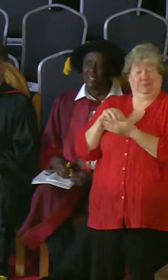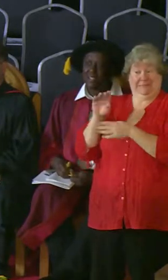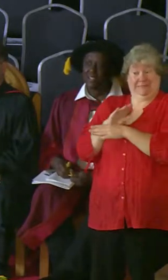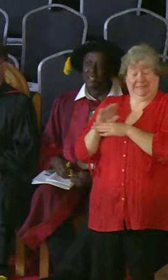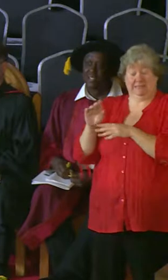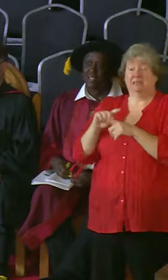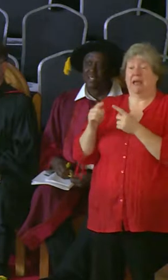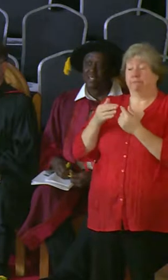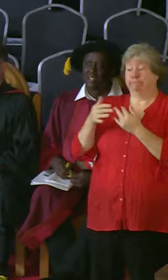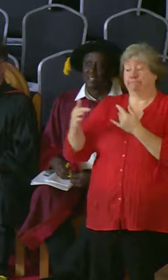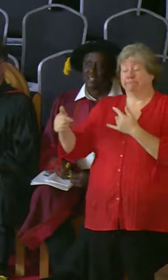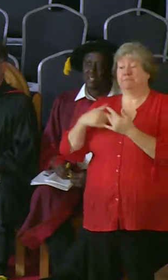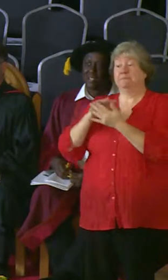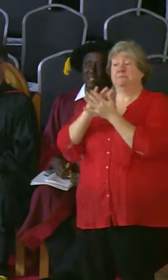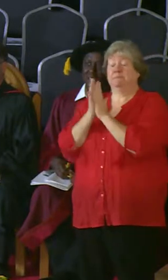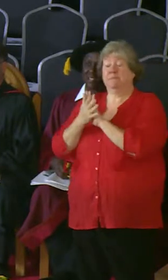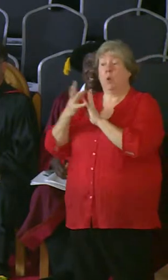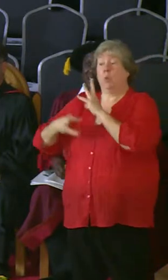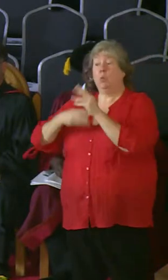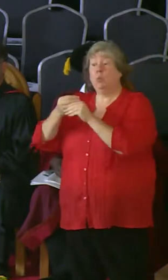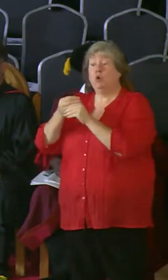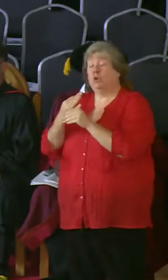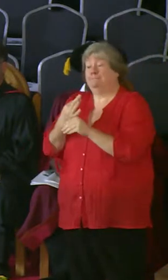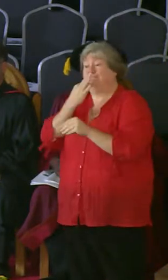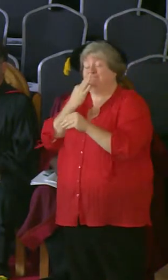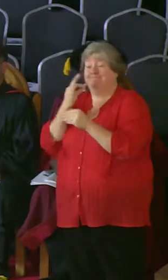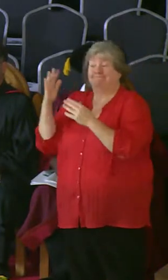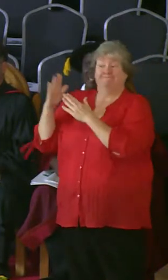eventually becoming a world expert in some of these fields.